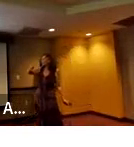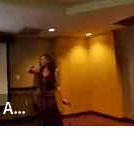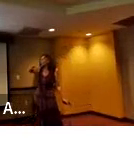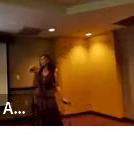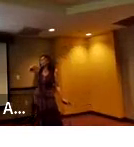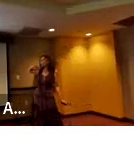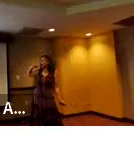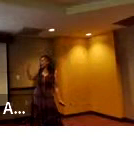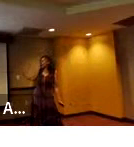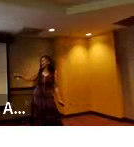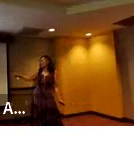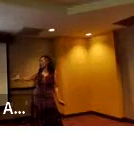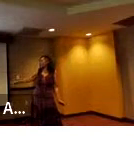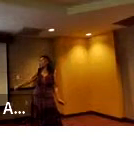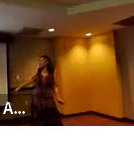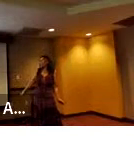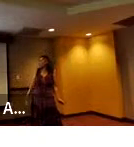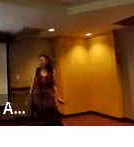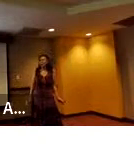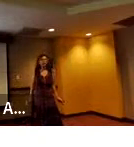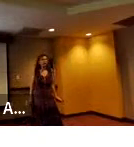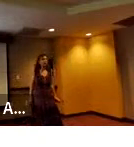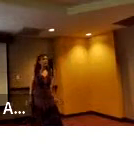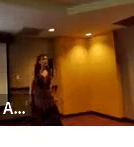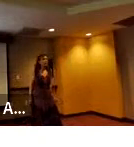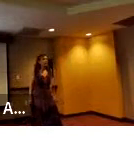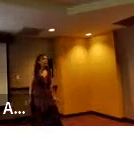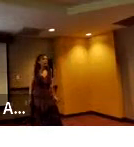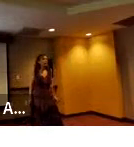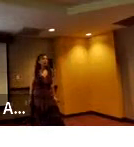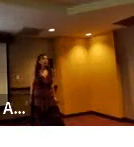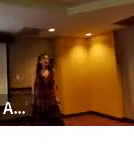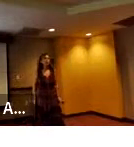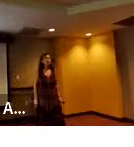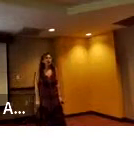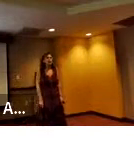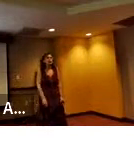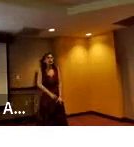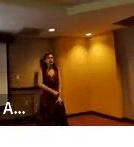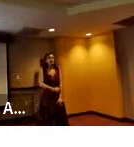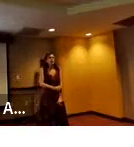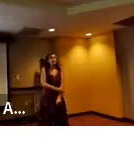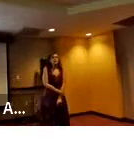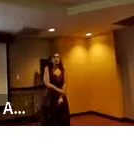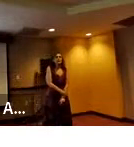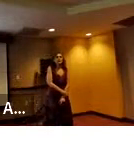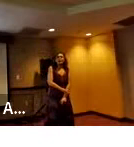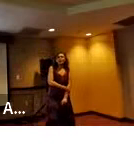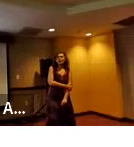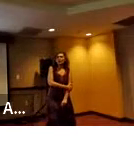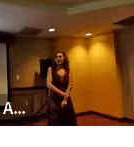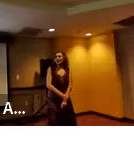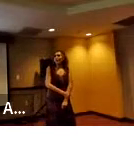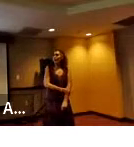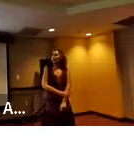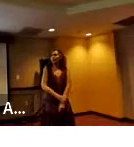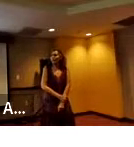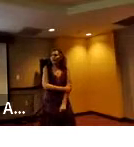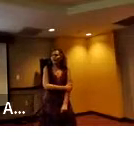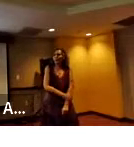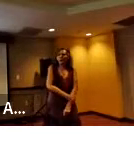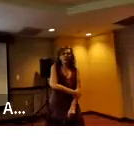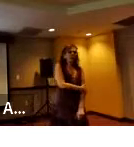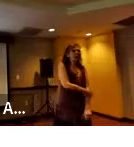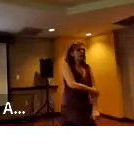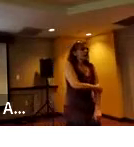applications using technologies never imagined, and so much so that we are overwhelmed. Remember, I said something about